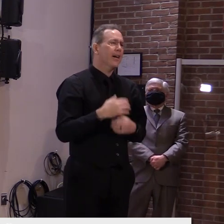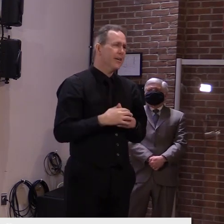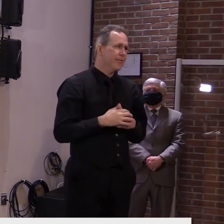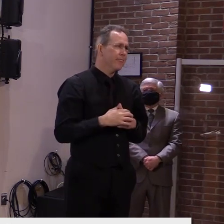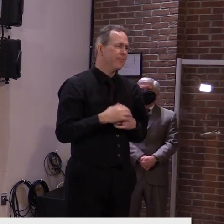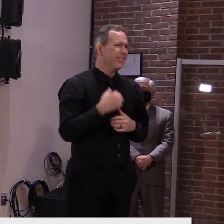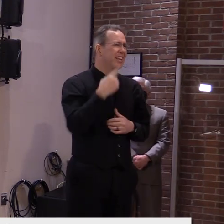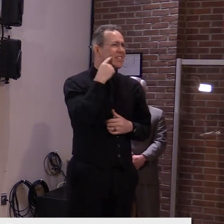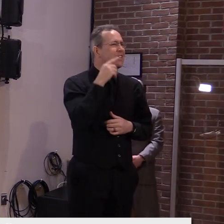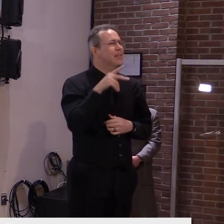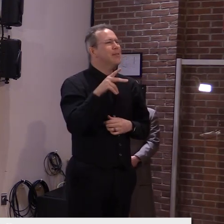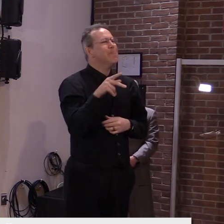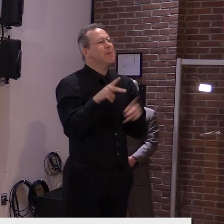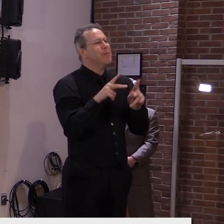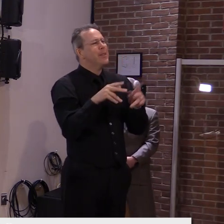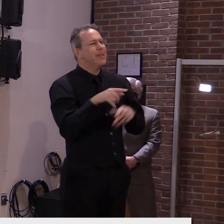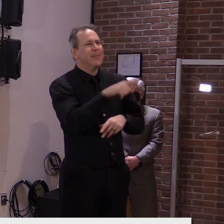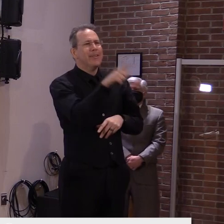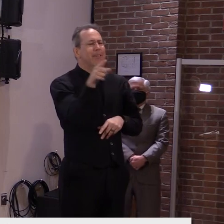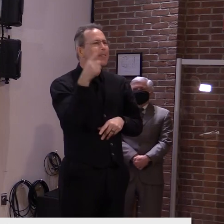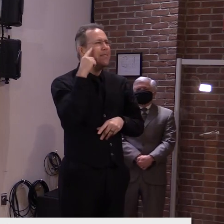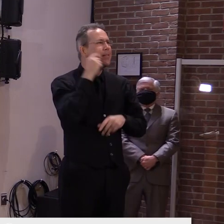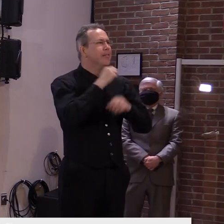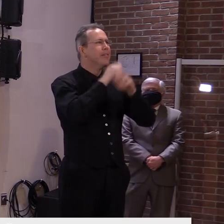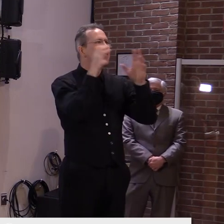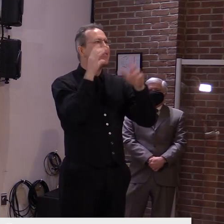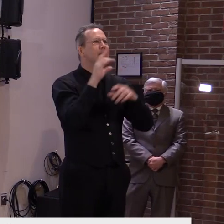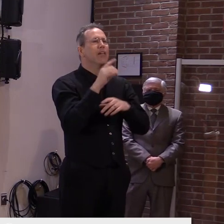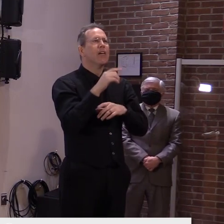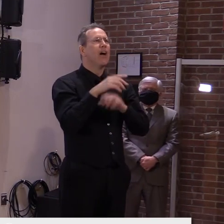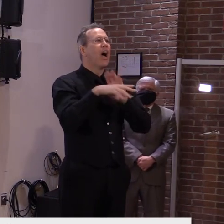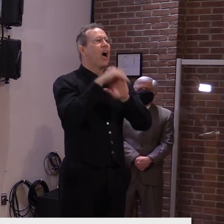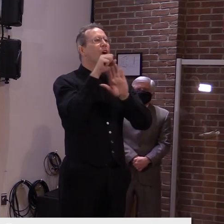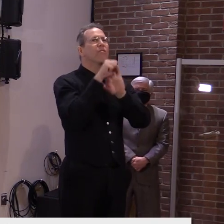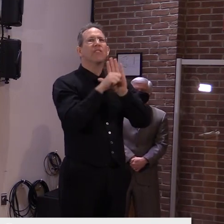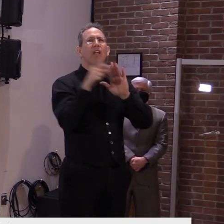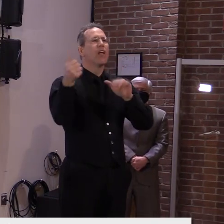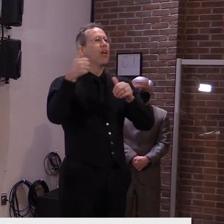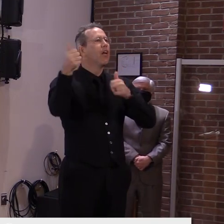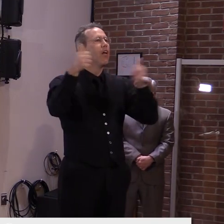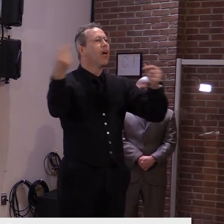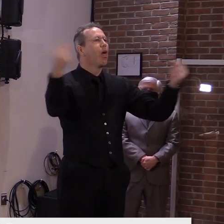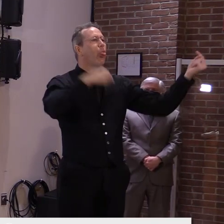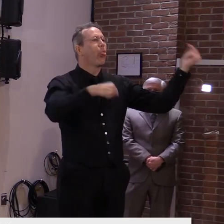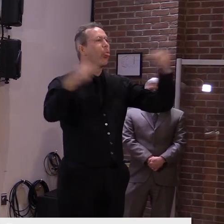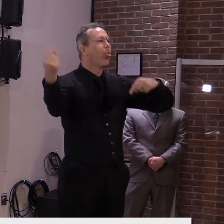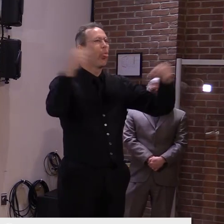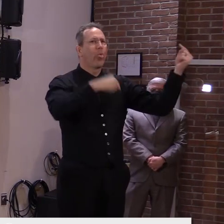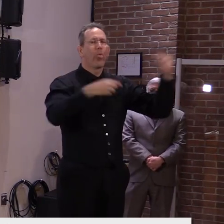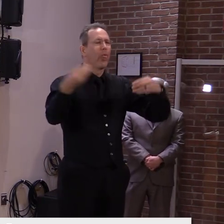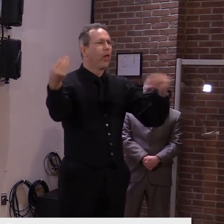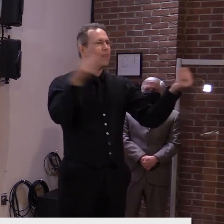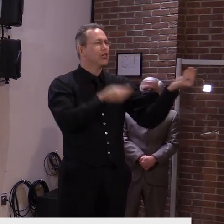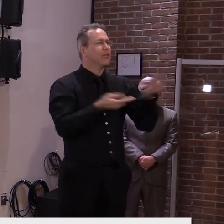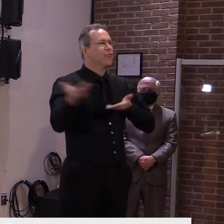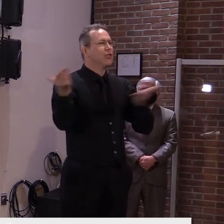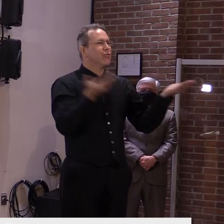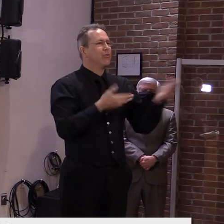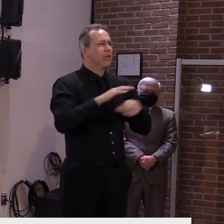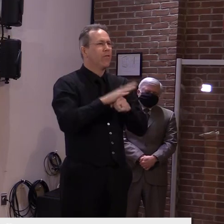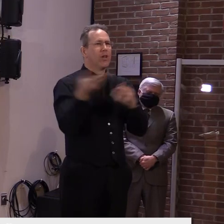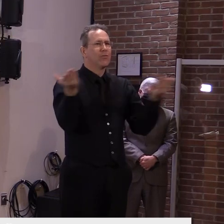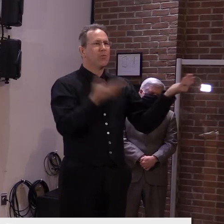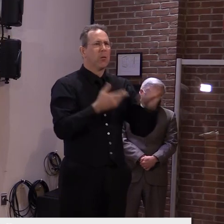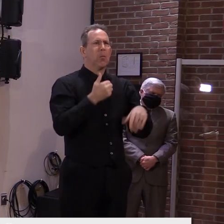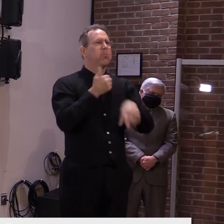people coming into the state who were positive with virus, and this did not really prove that